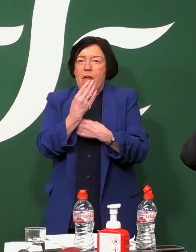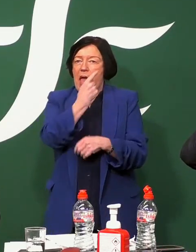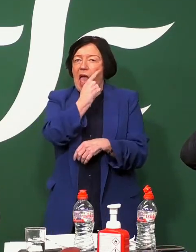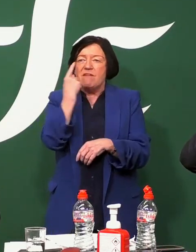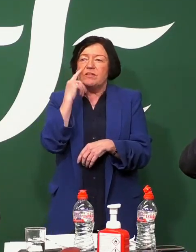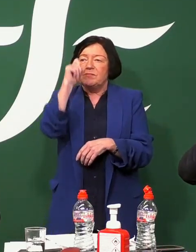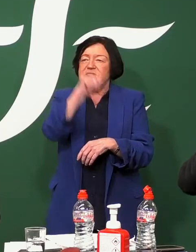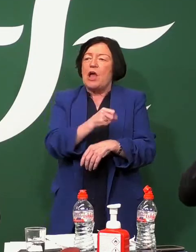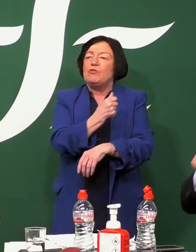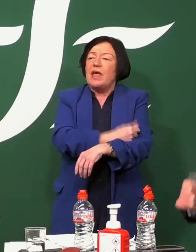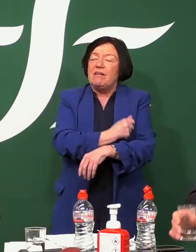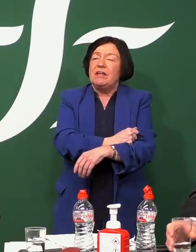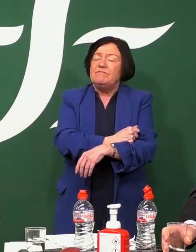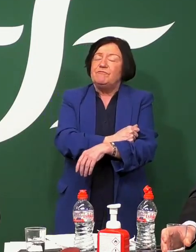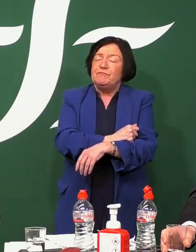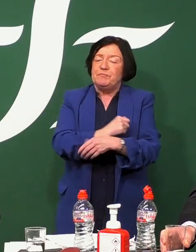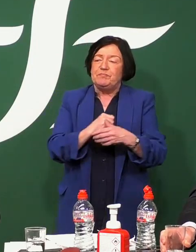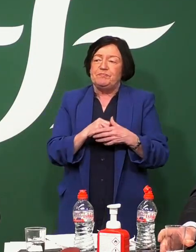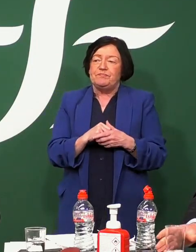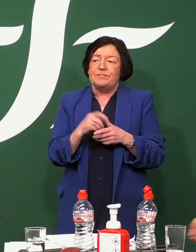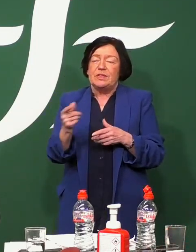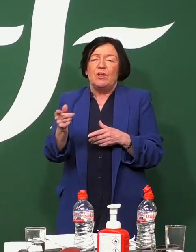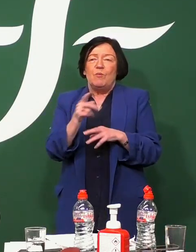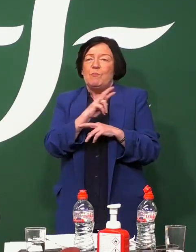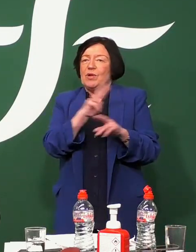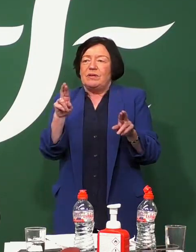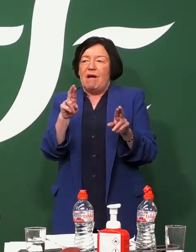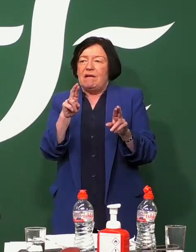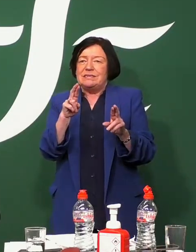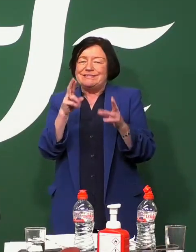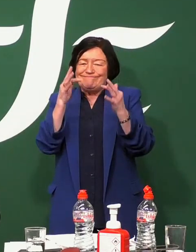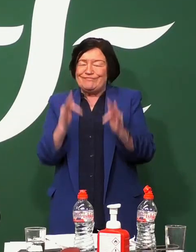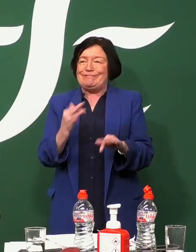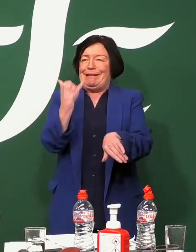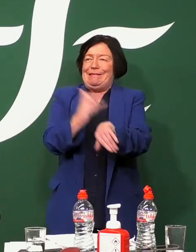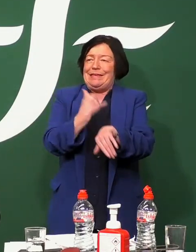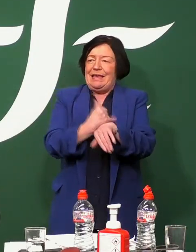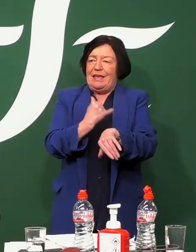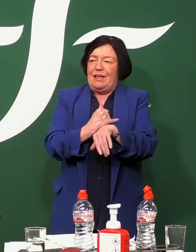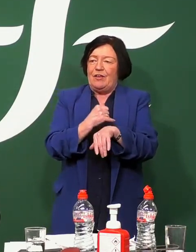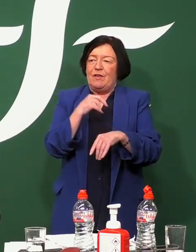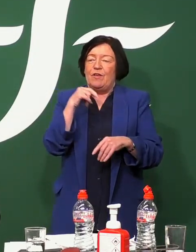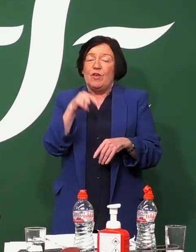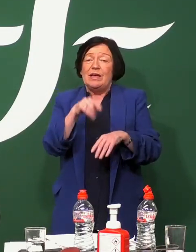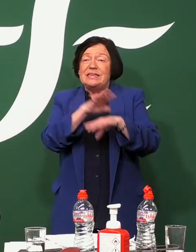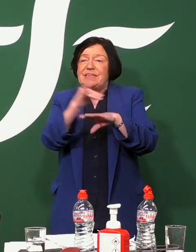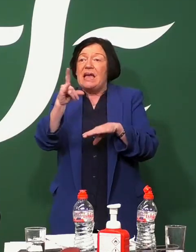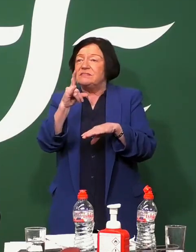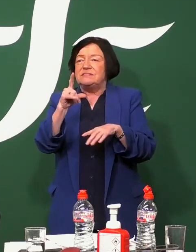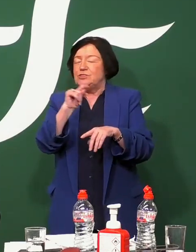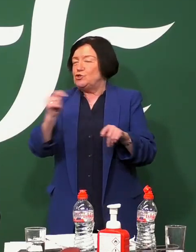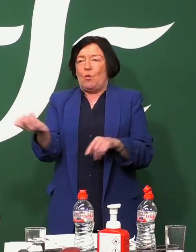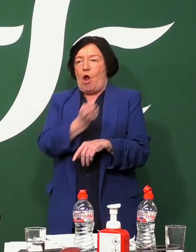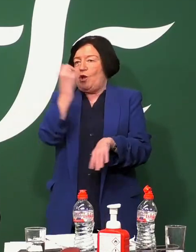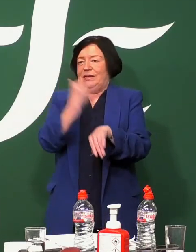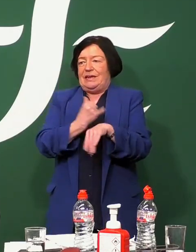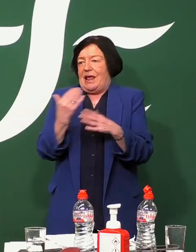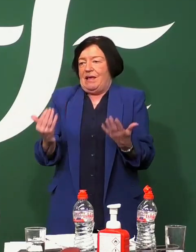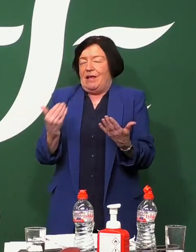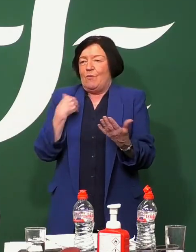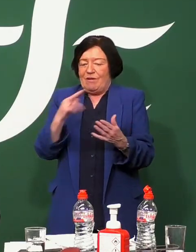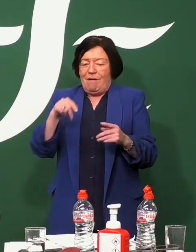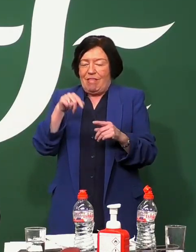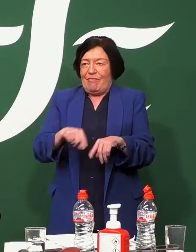from South Africa that may be the case, but not definitive yet. And thirdly, regarding deaths, too early to say because we're not at